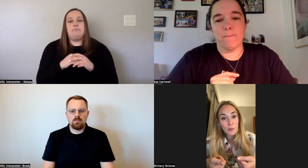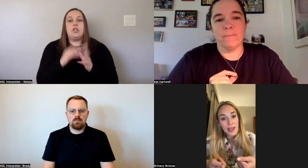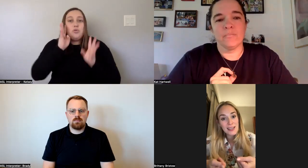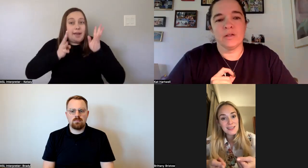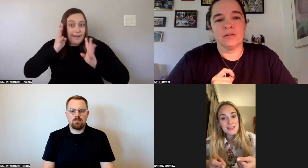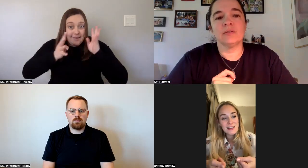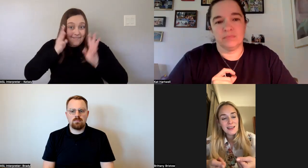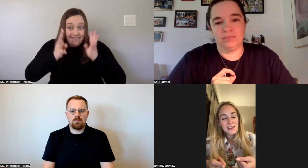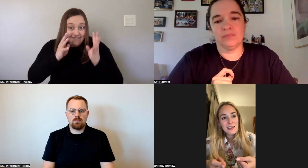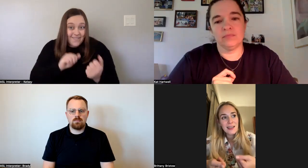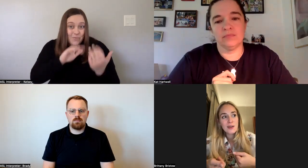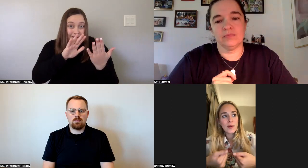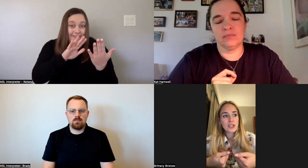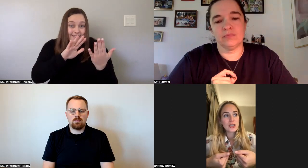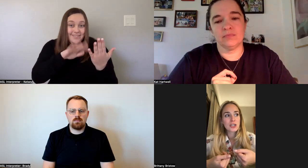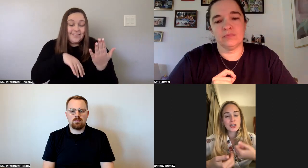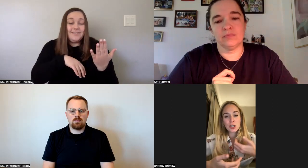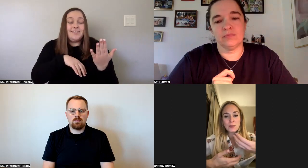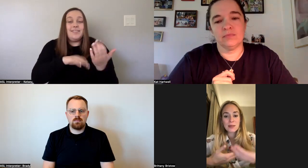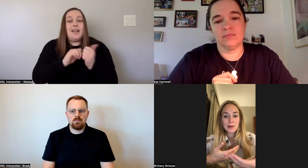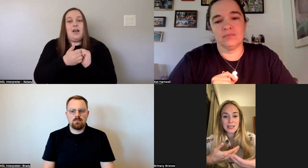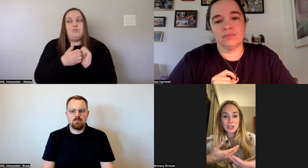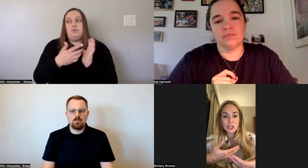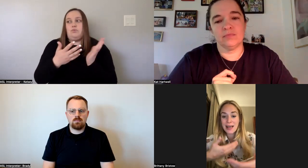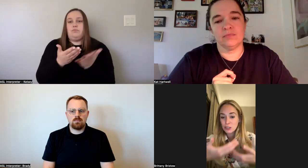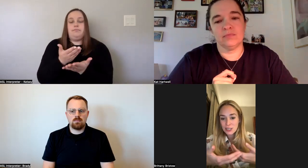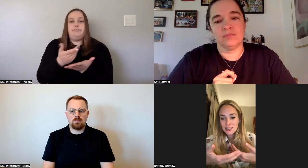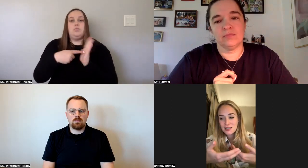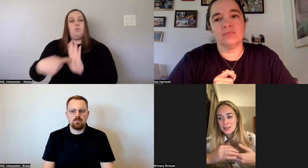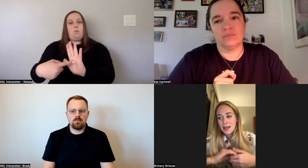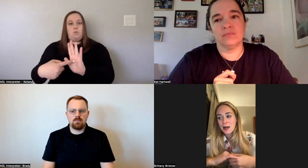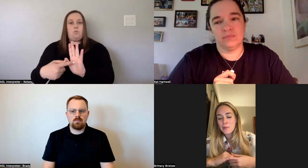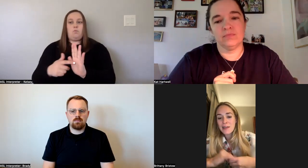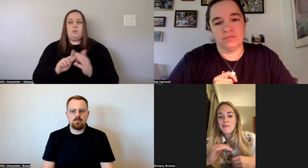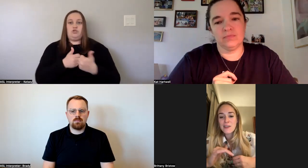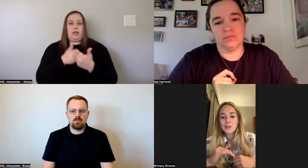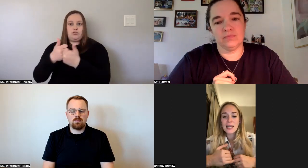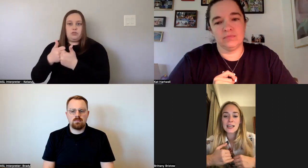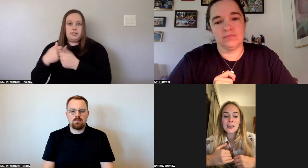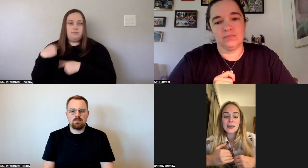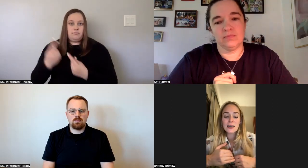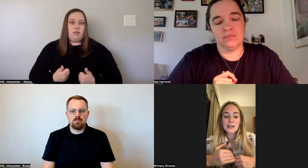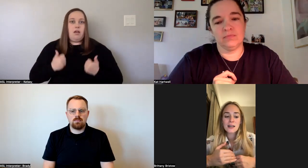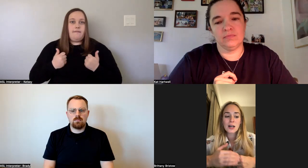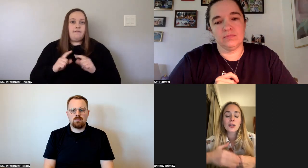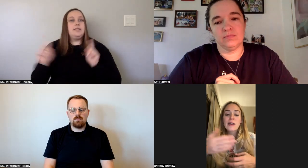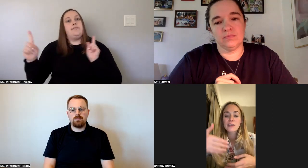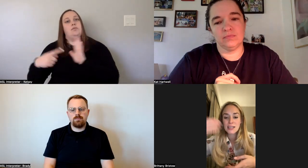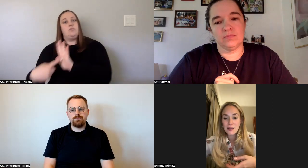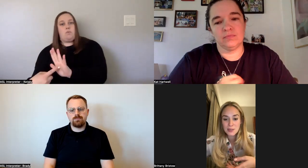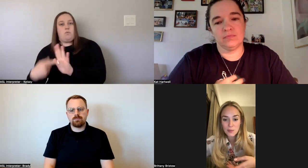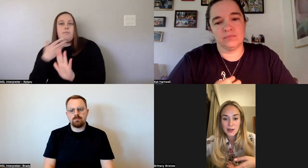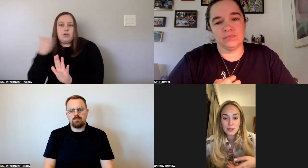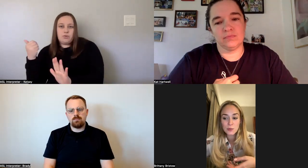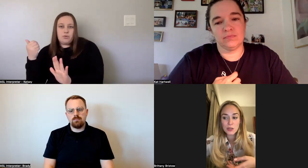creative ways in which to show somebody's challenges. But I feel like a lot